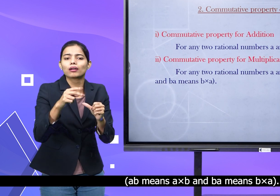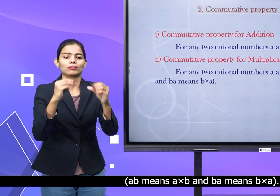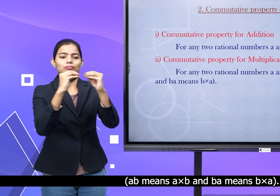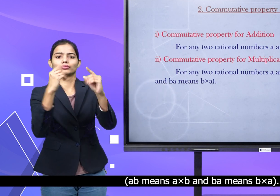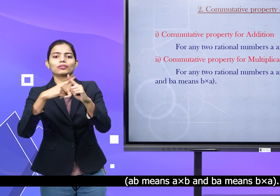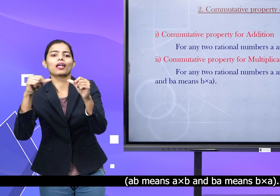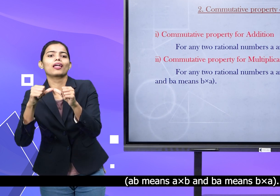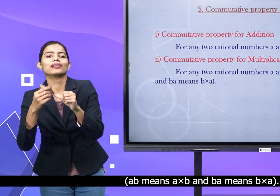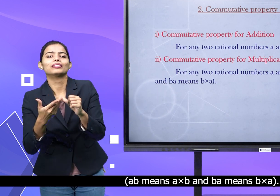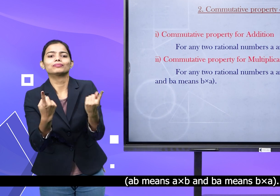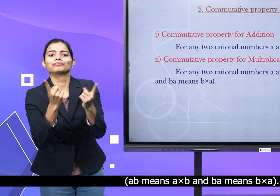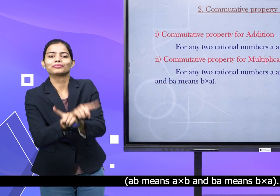BA means B into A.